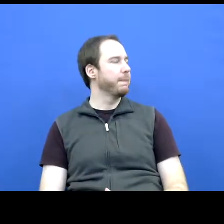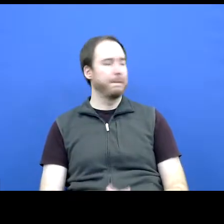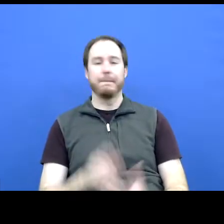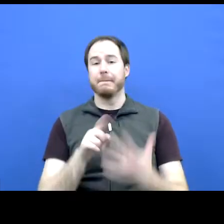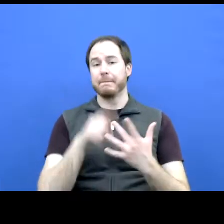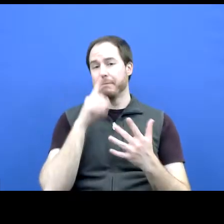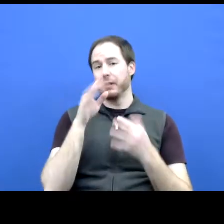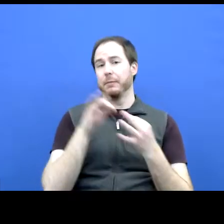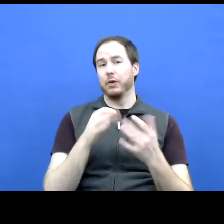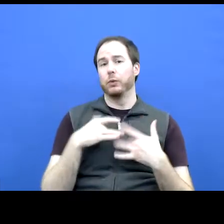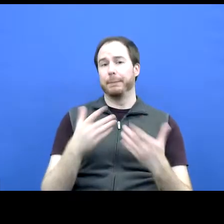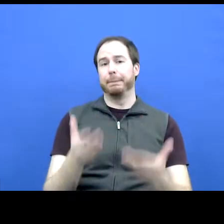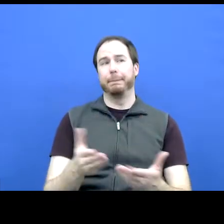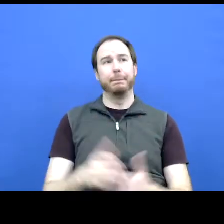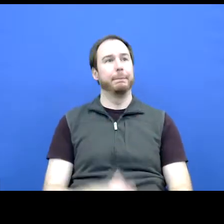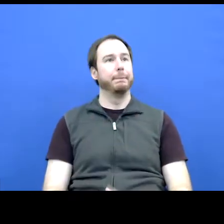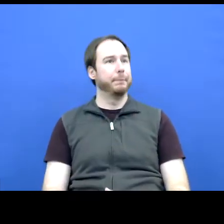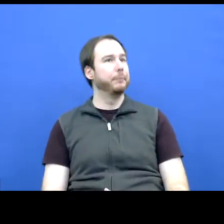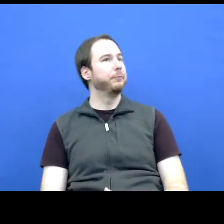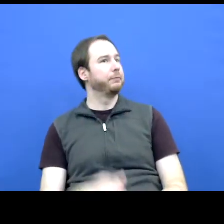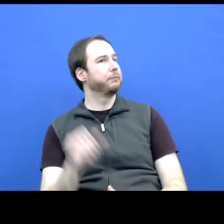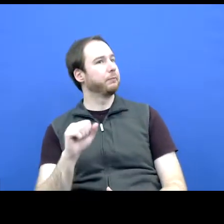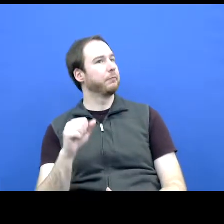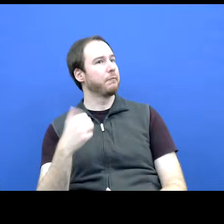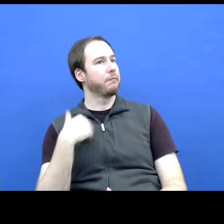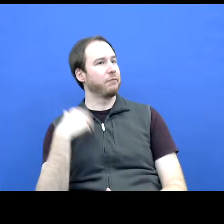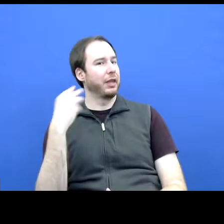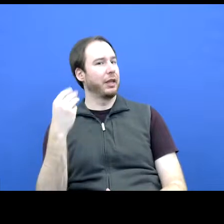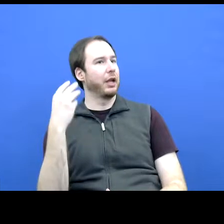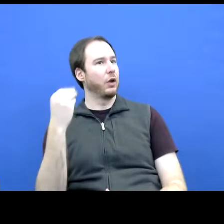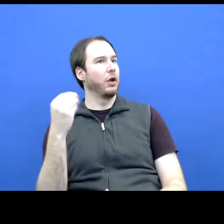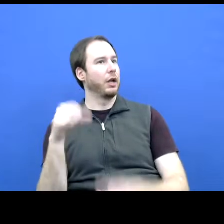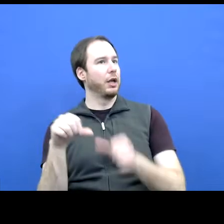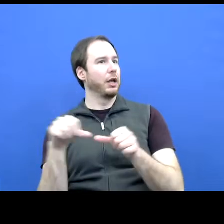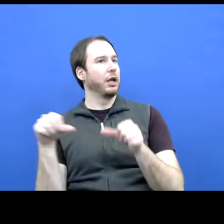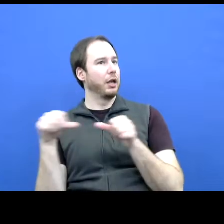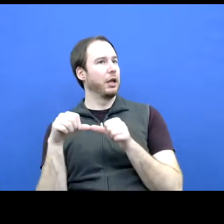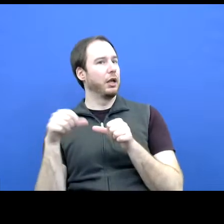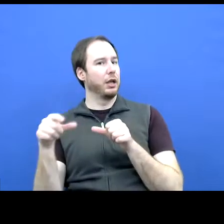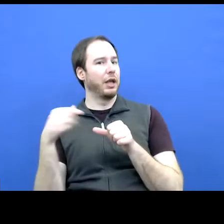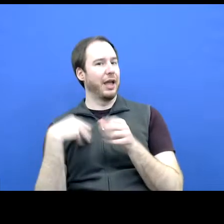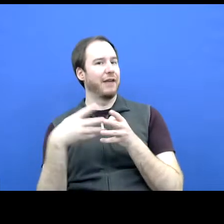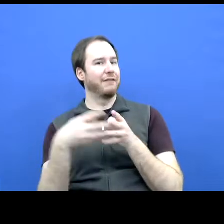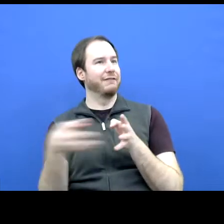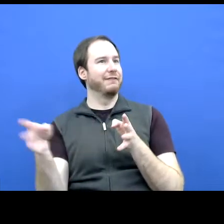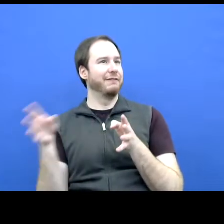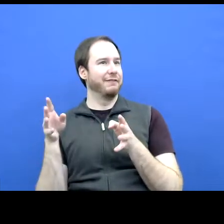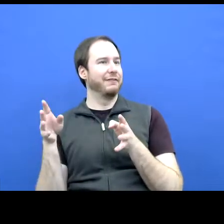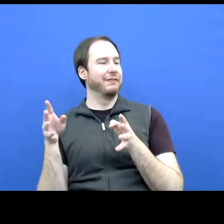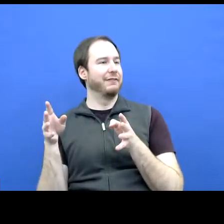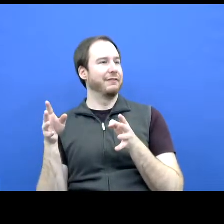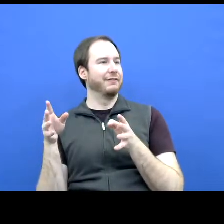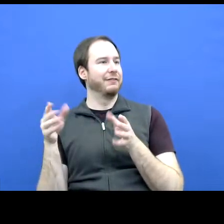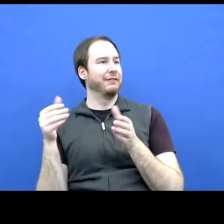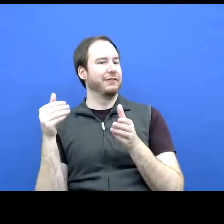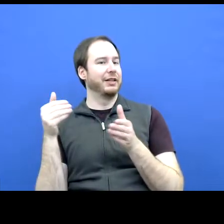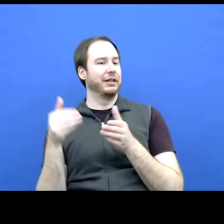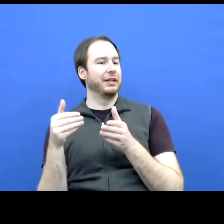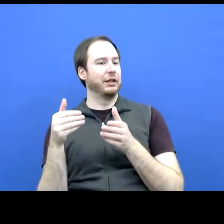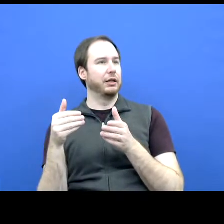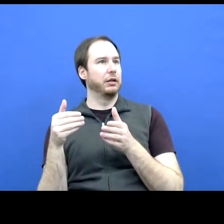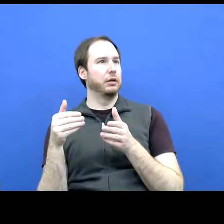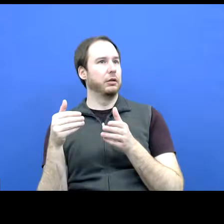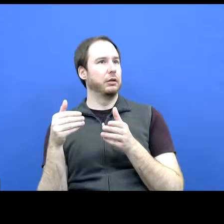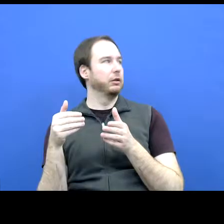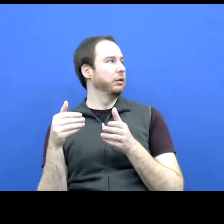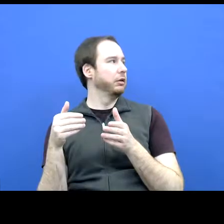Explain what you're looking to do. Okay, so there's an outside area that's fenced in towards the end of the venue. You